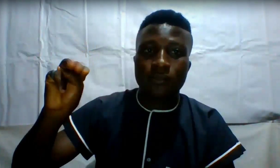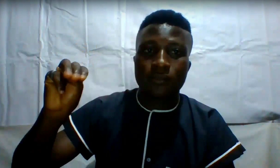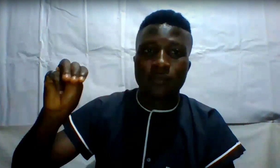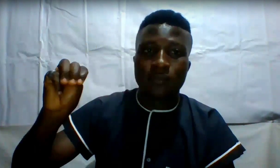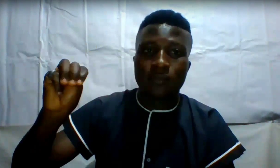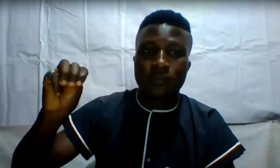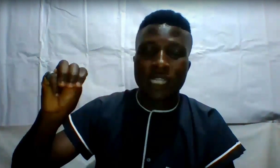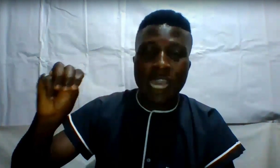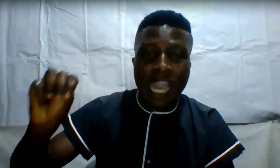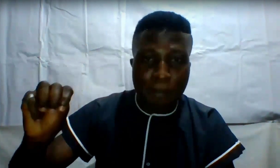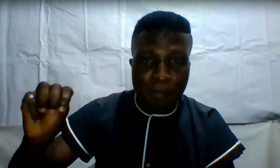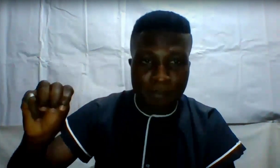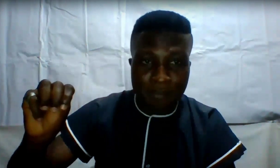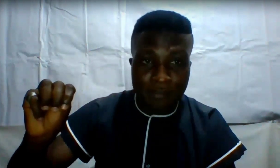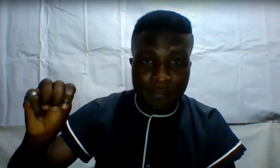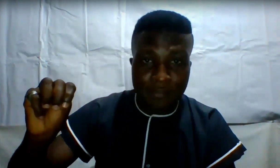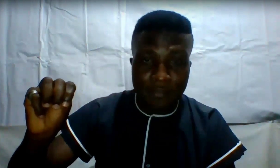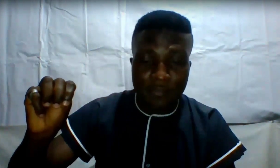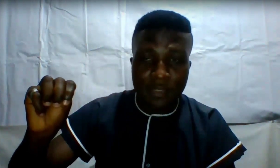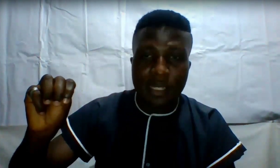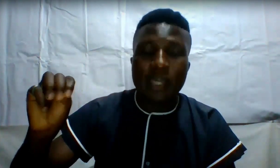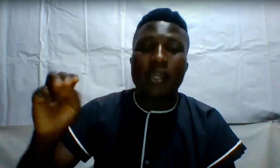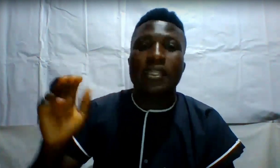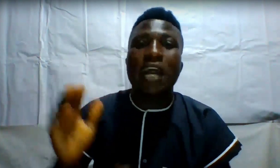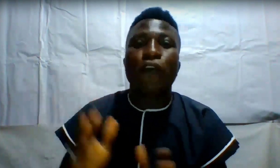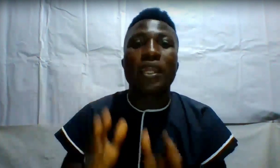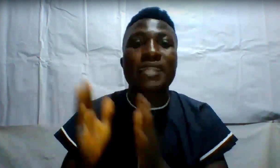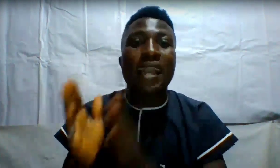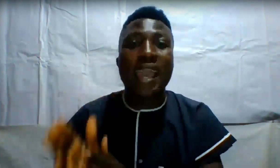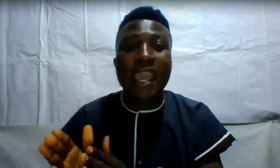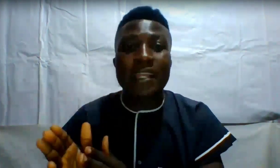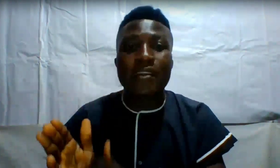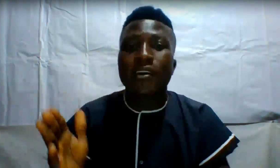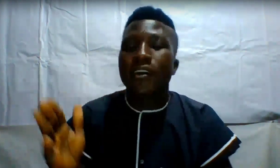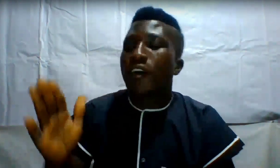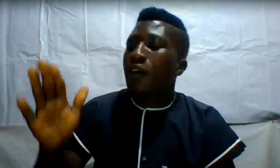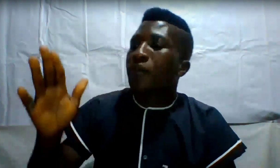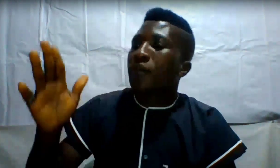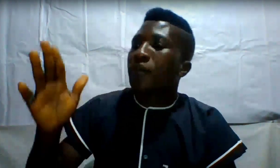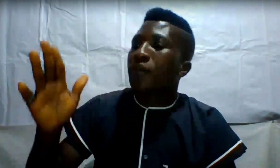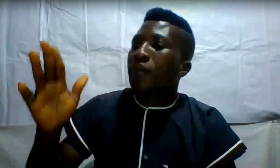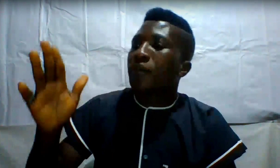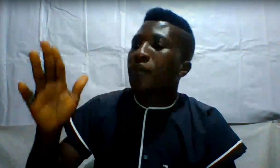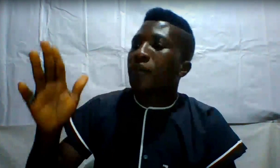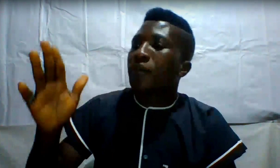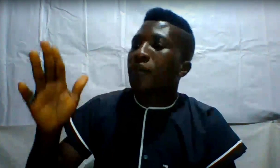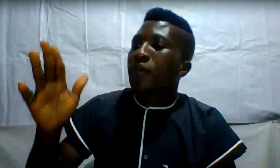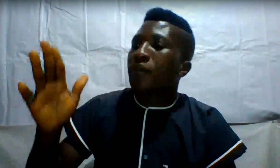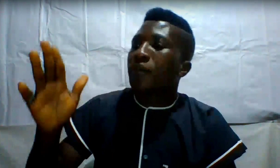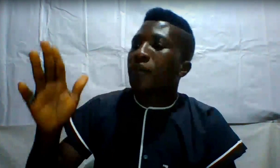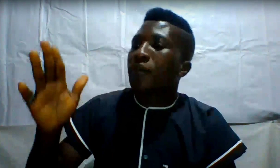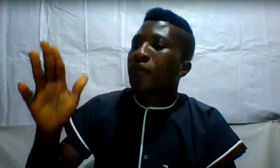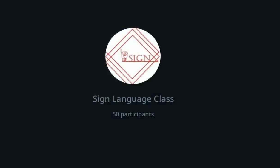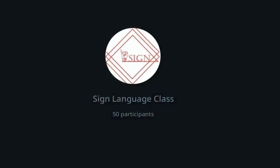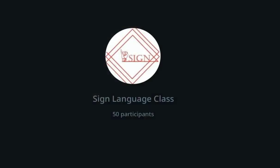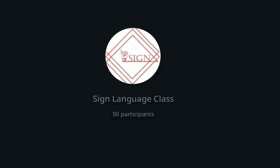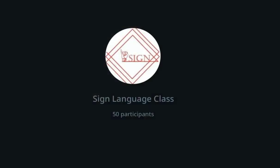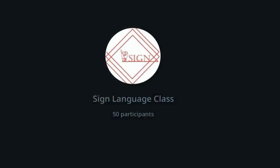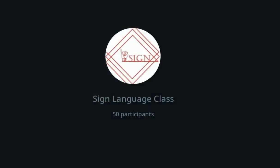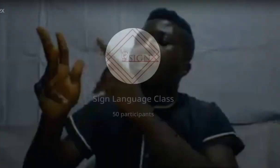M. Now for letter N, you're going to place your thumb in between your ring